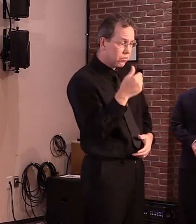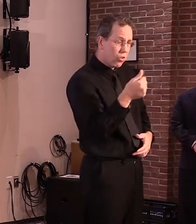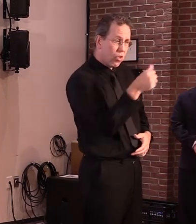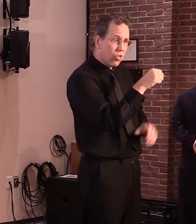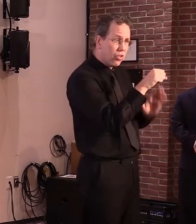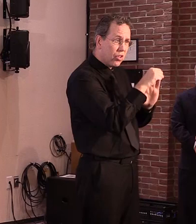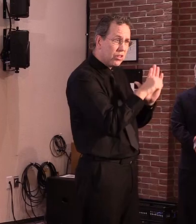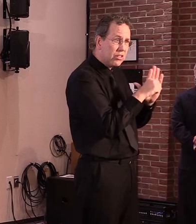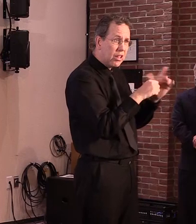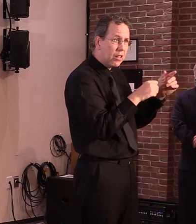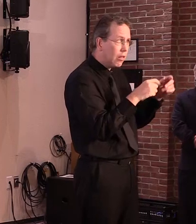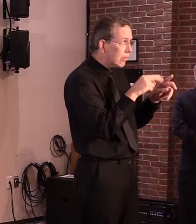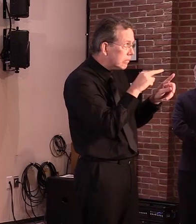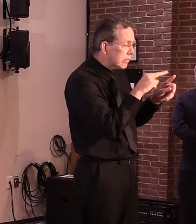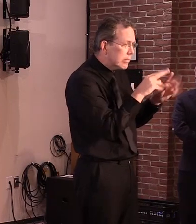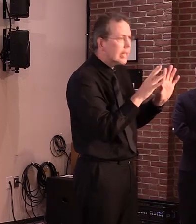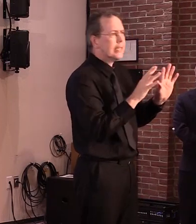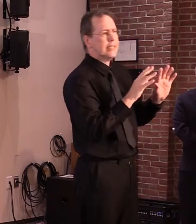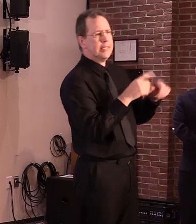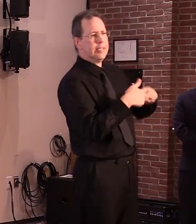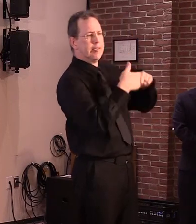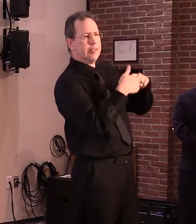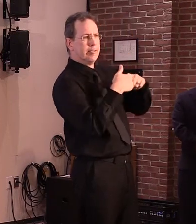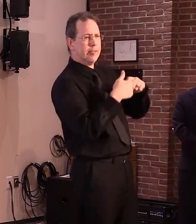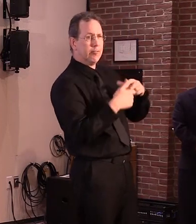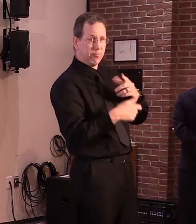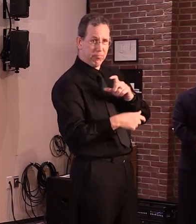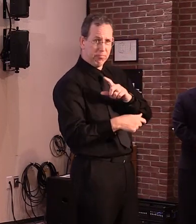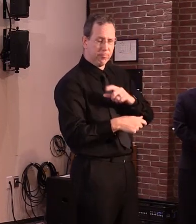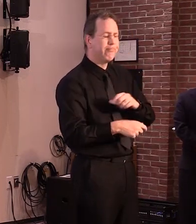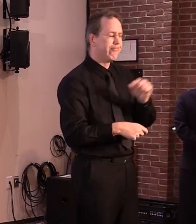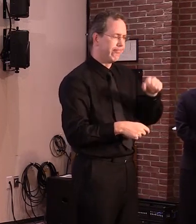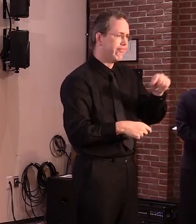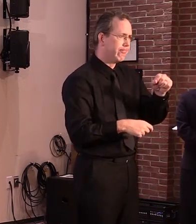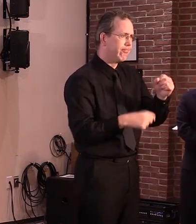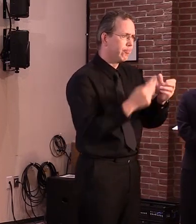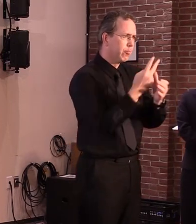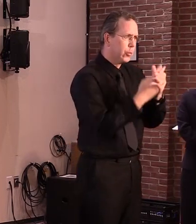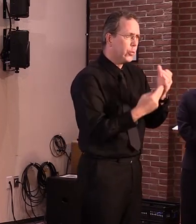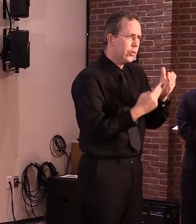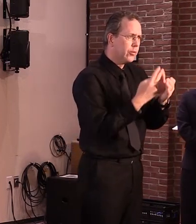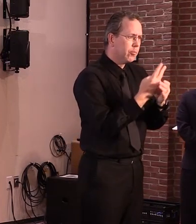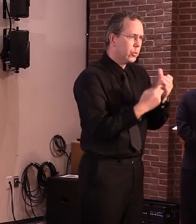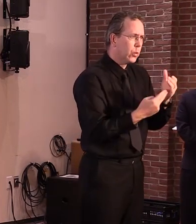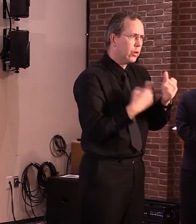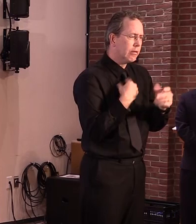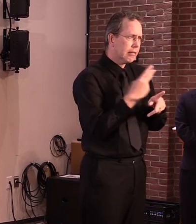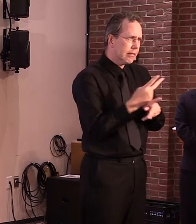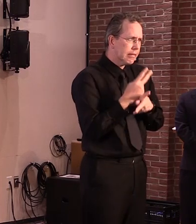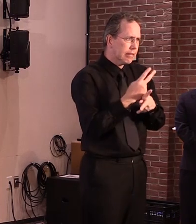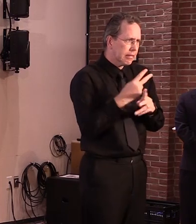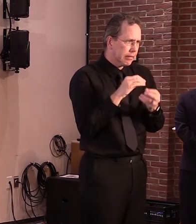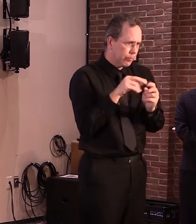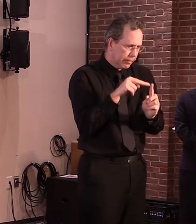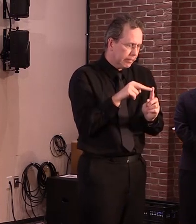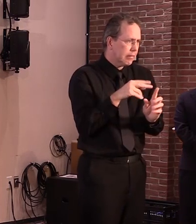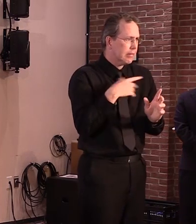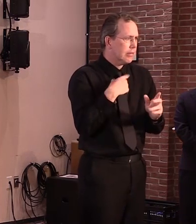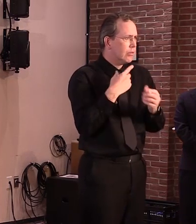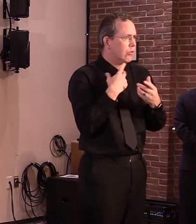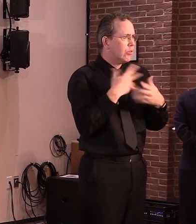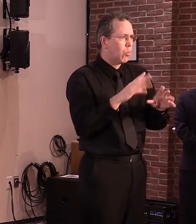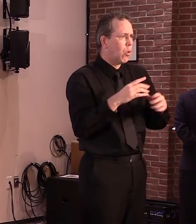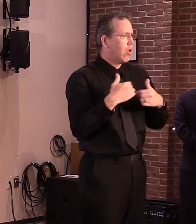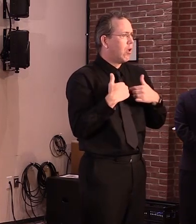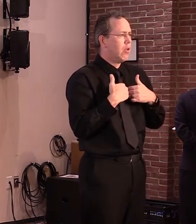it's probably all the above. I mean, I am being very cautious about this. I don't want to lose ground. I'd rather take two